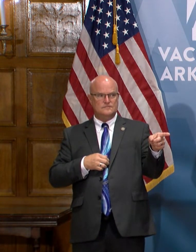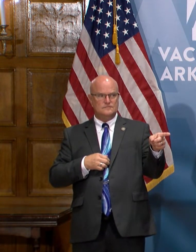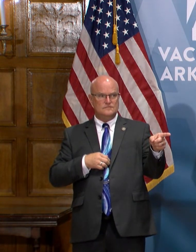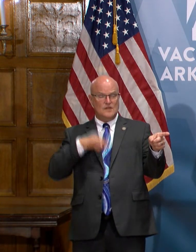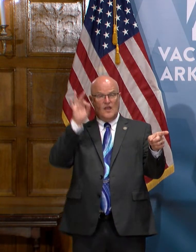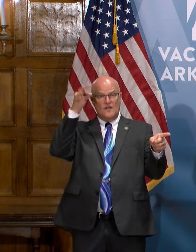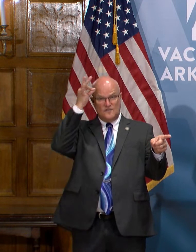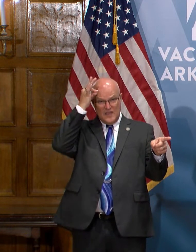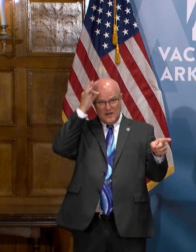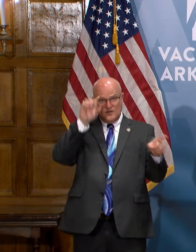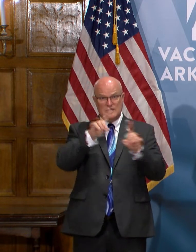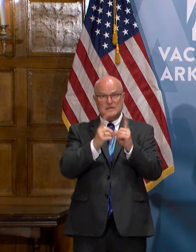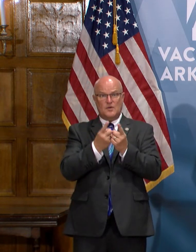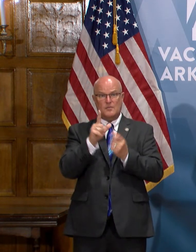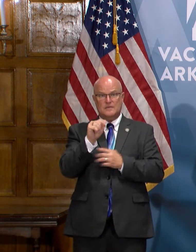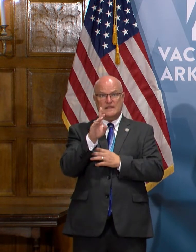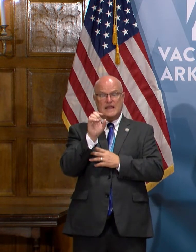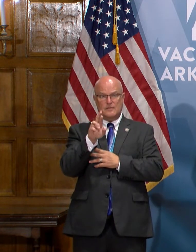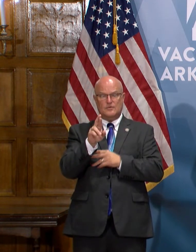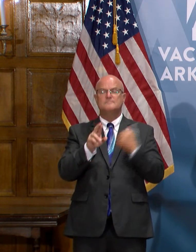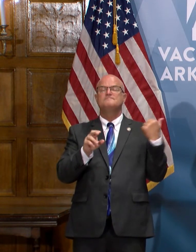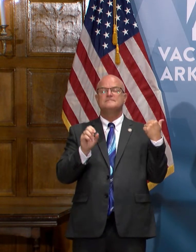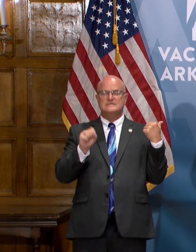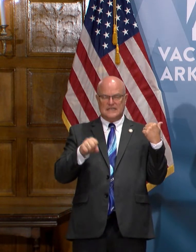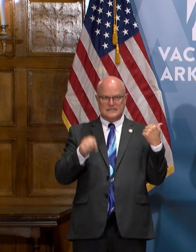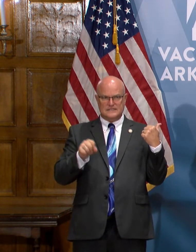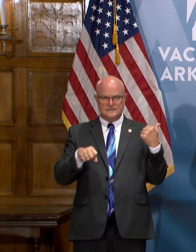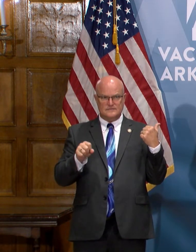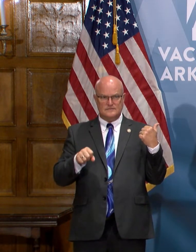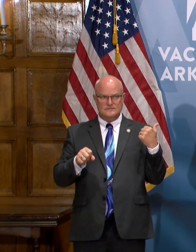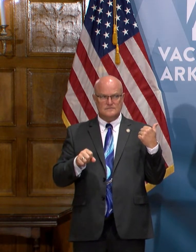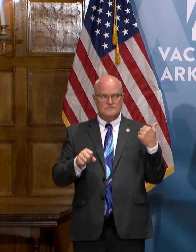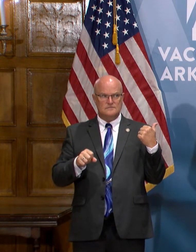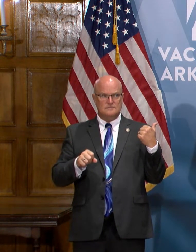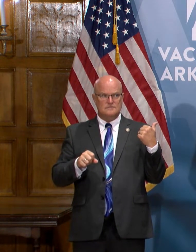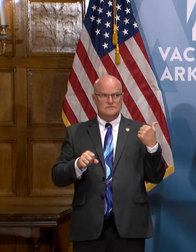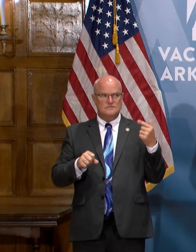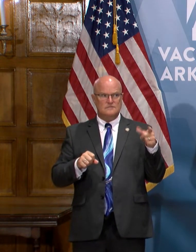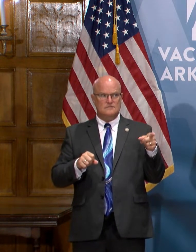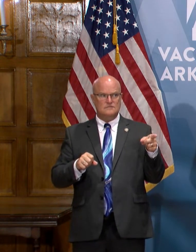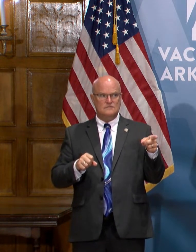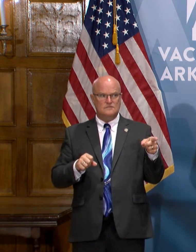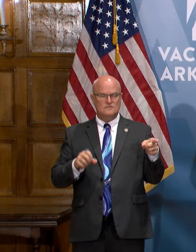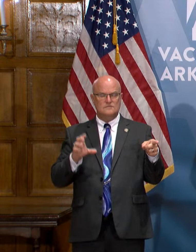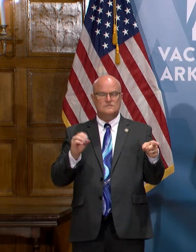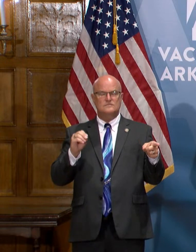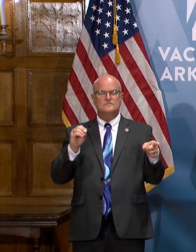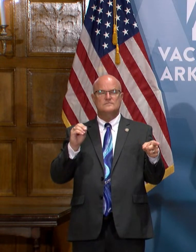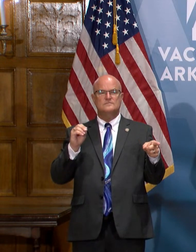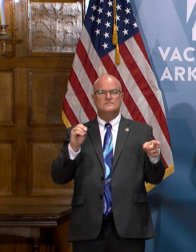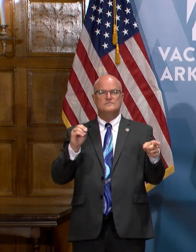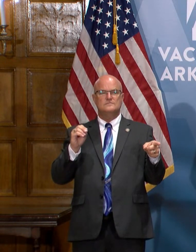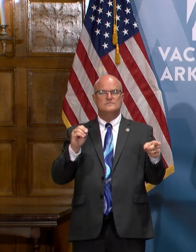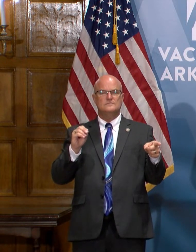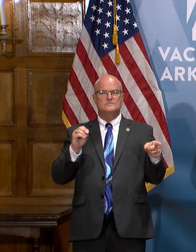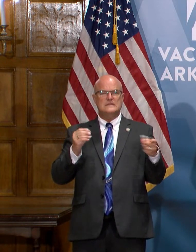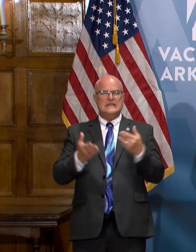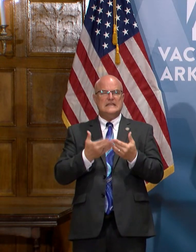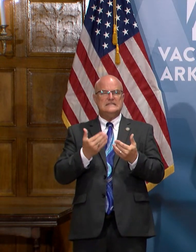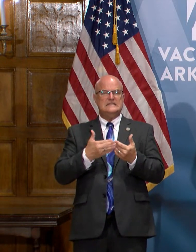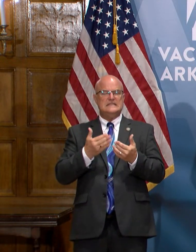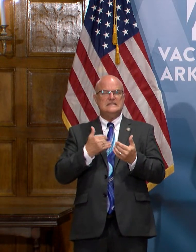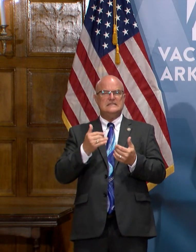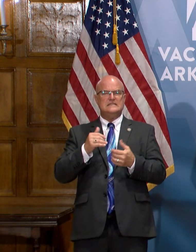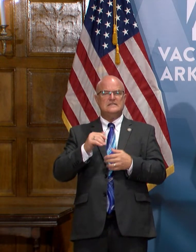Federal Department of Labor? Yes, Okay. yes. Are there any, excuse me? So, it's pretty easy to